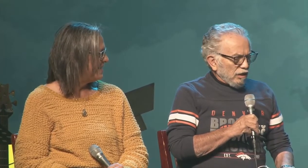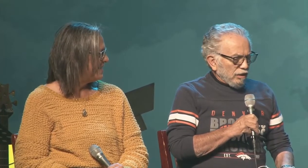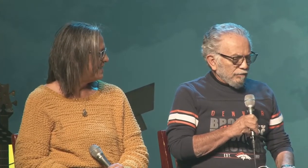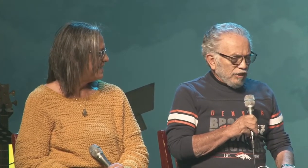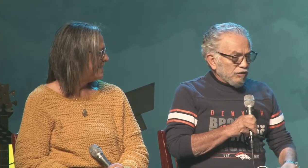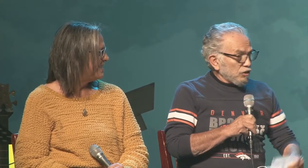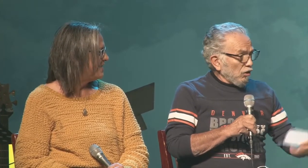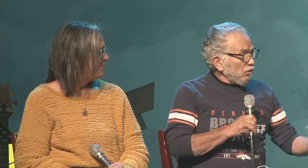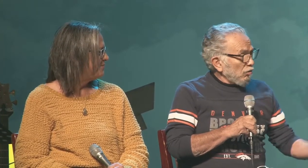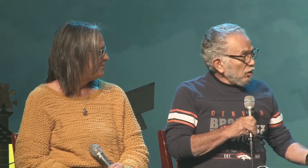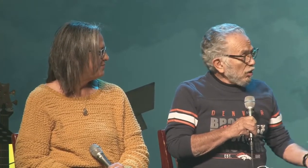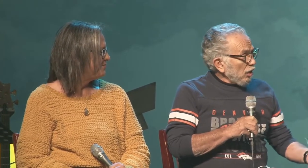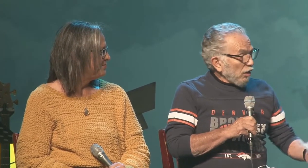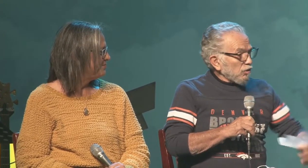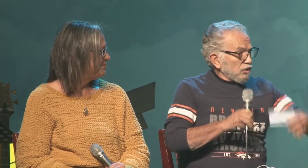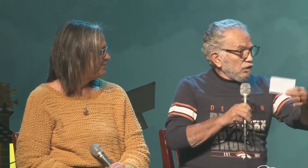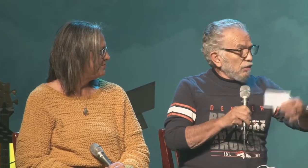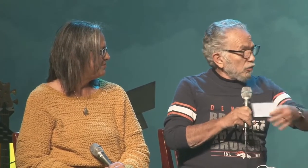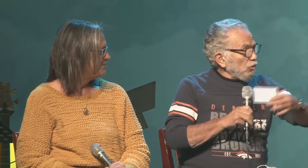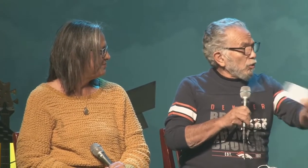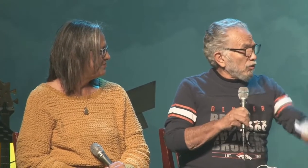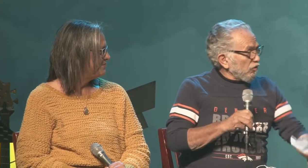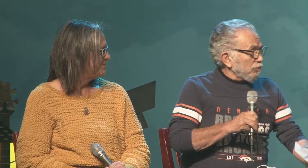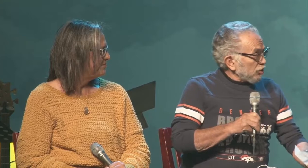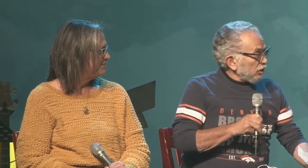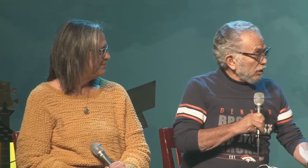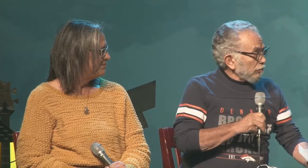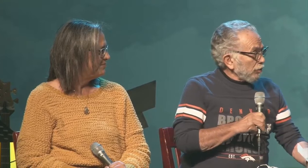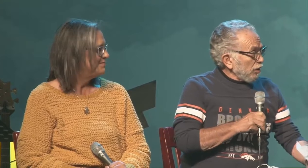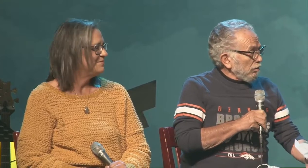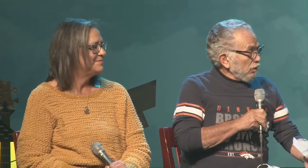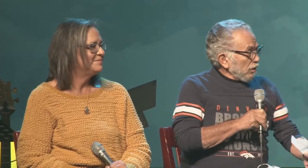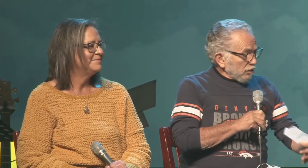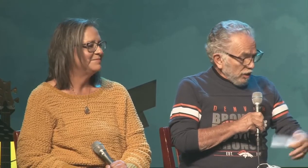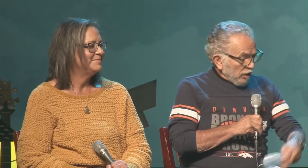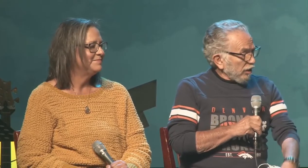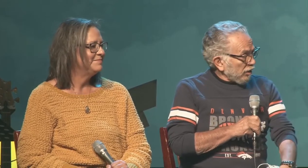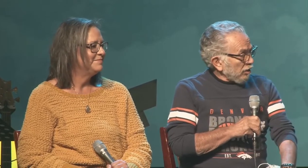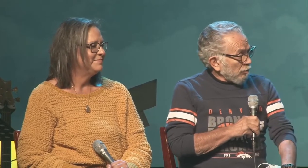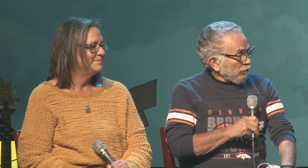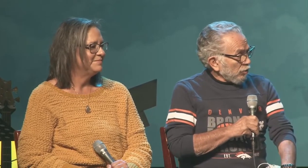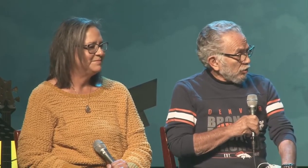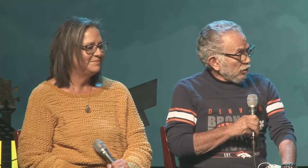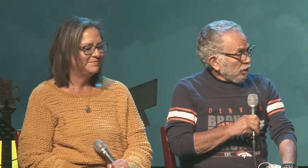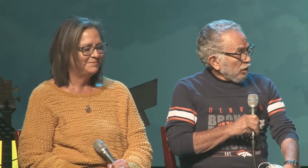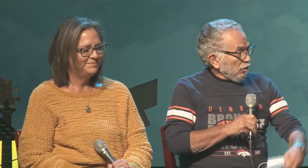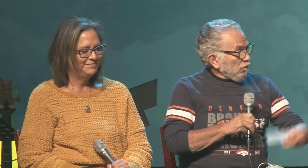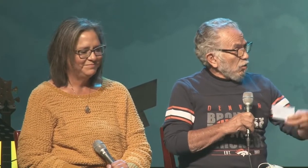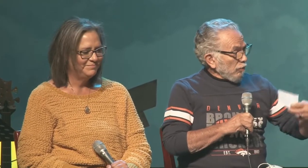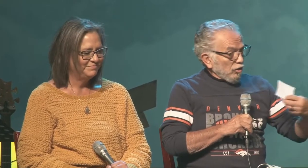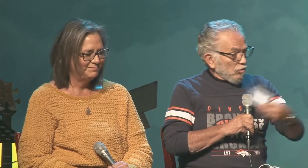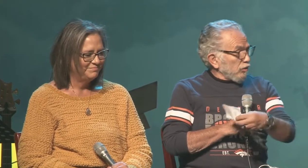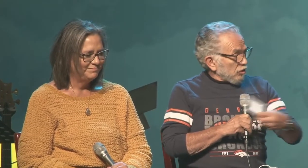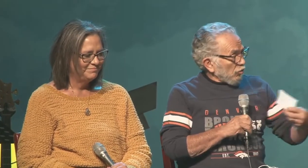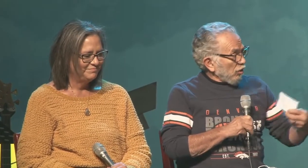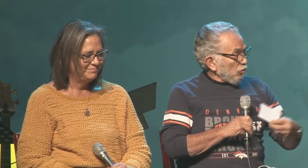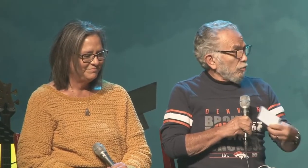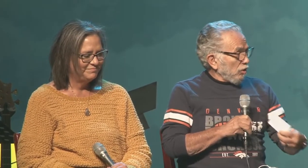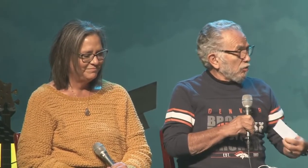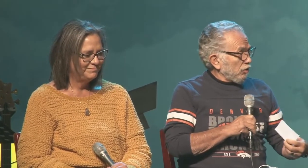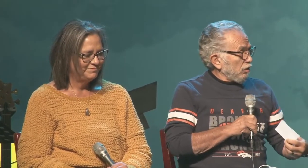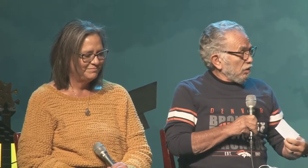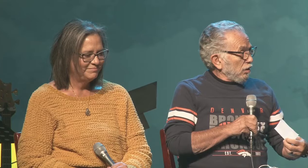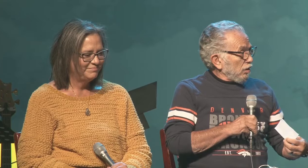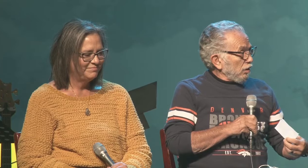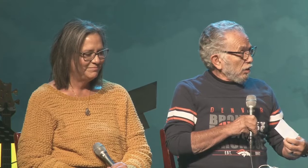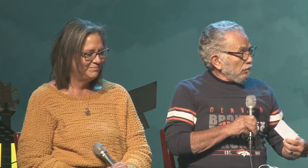And years ago, I would have stood up and told both of them to shut up, because I'd have had a gun in my boot or my homies around, or